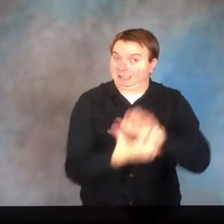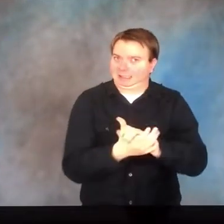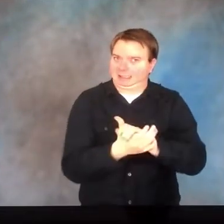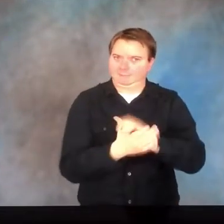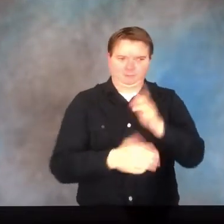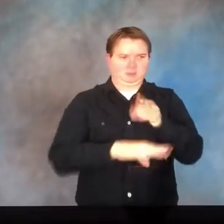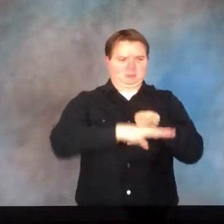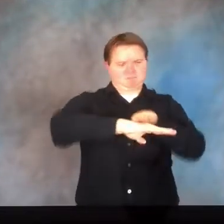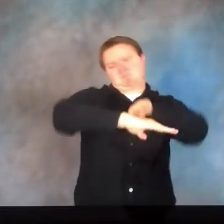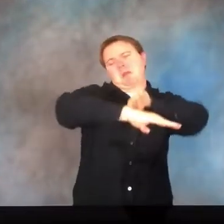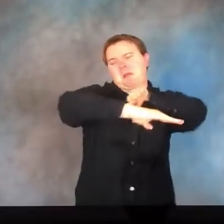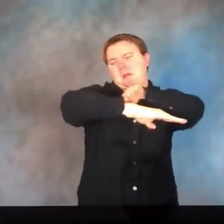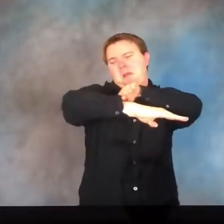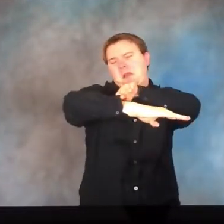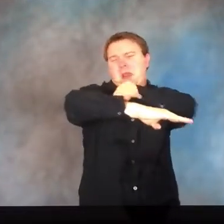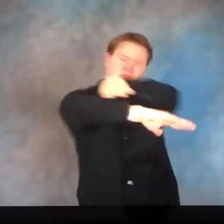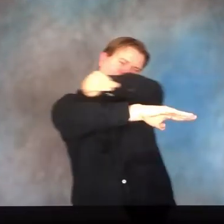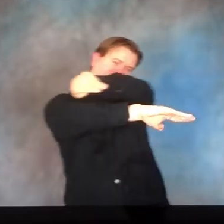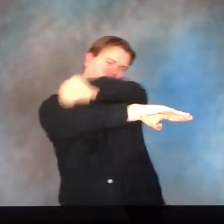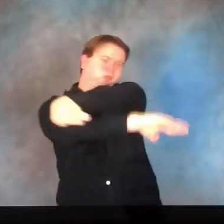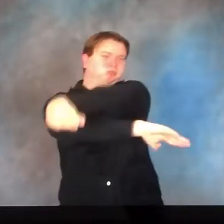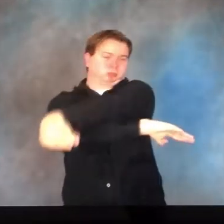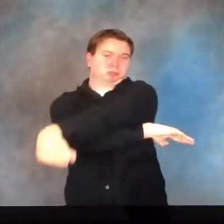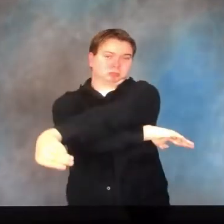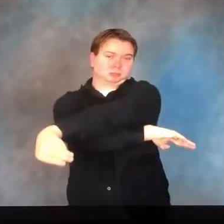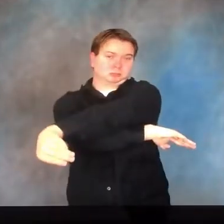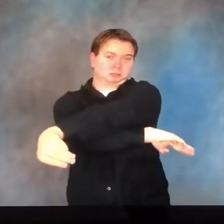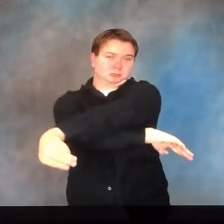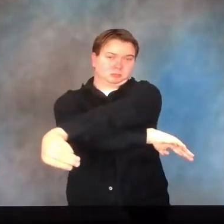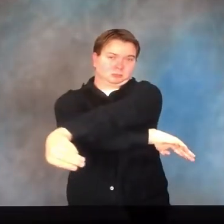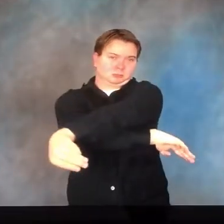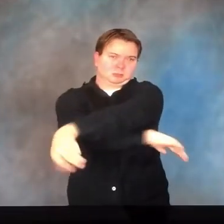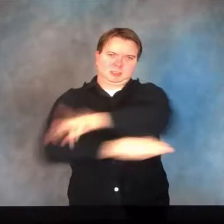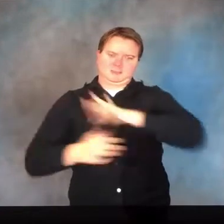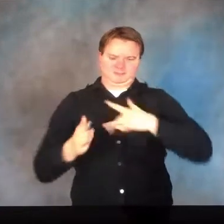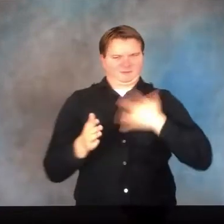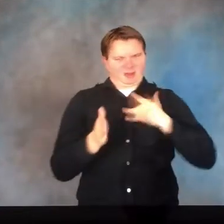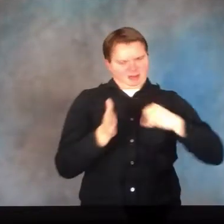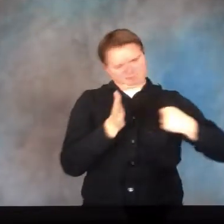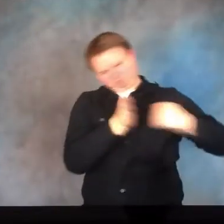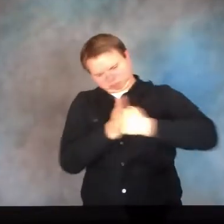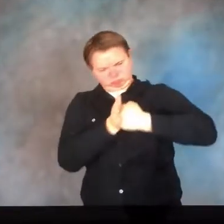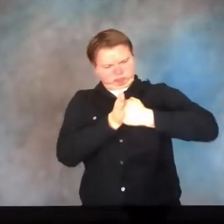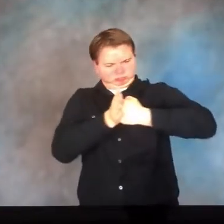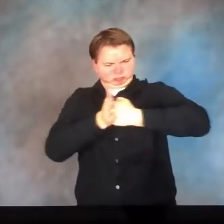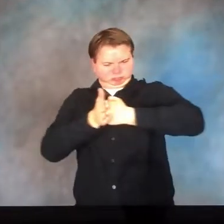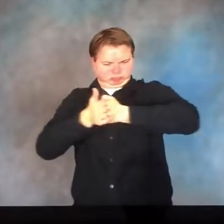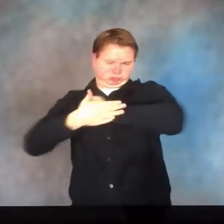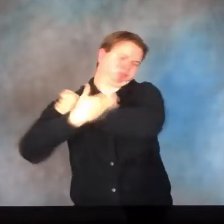the appropriate physics to use. And then with it finally being pushed aside.